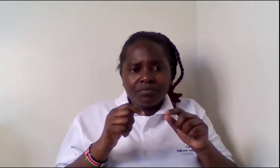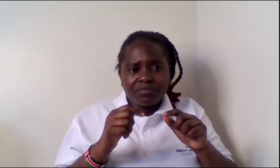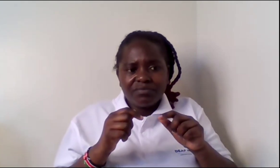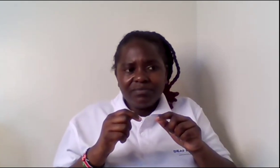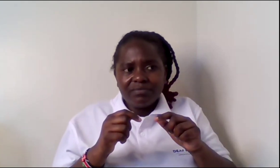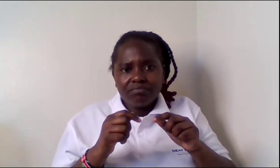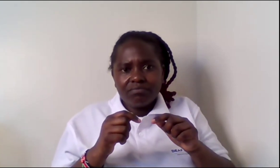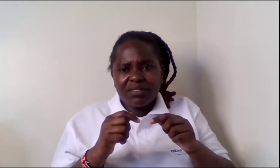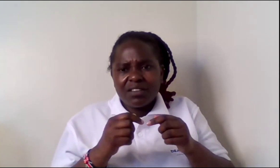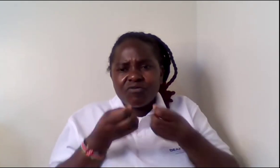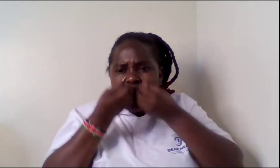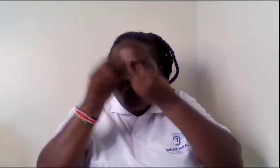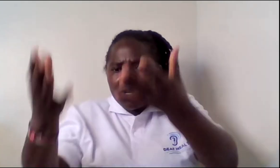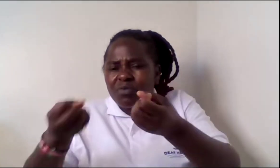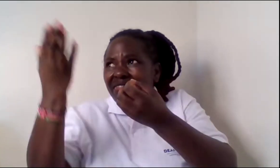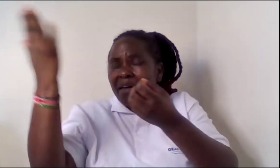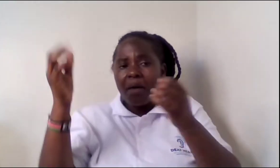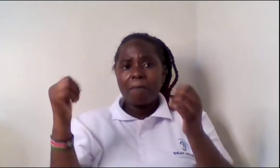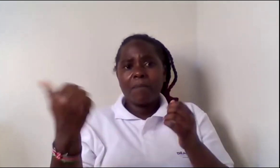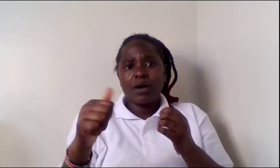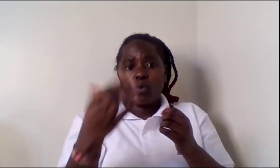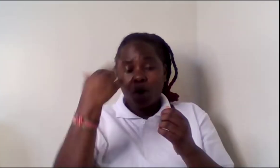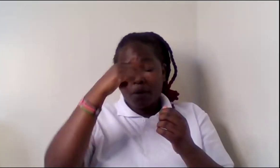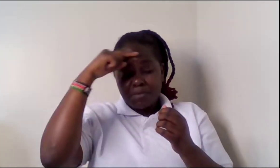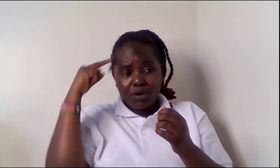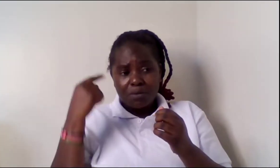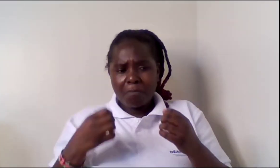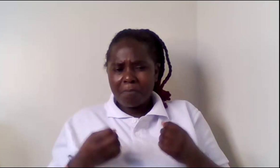information out there. I know most of the target age group people have been targeting